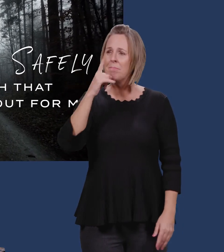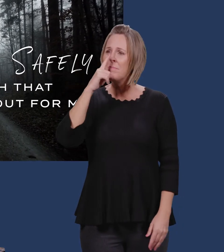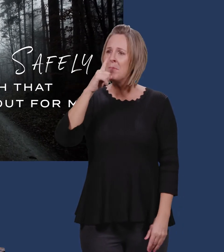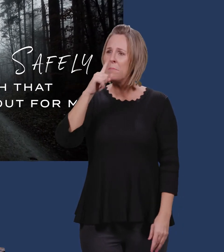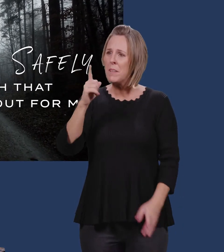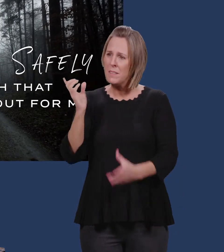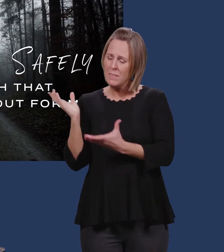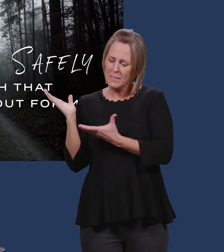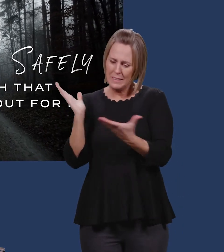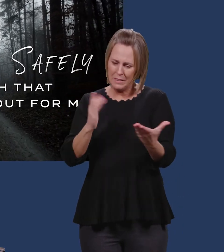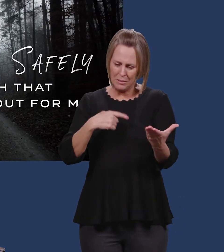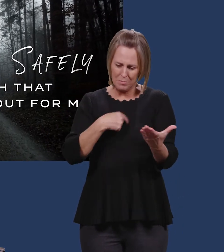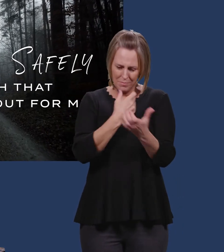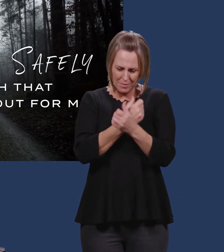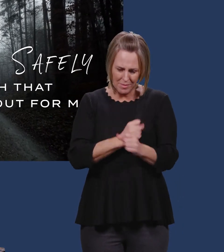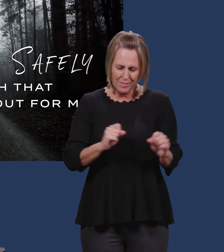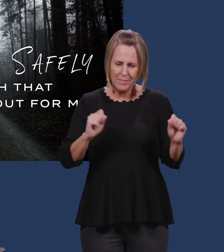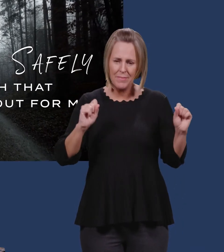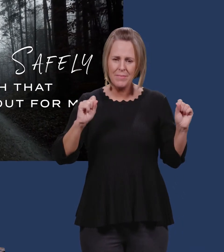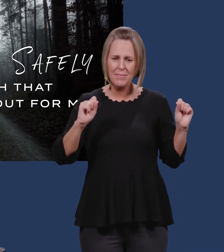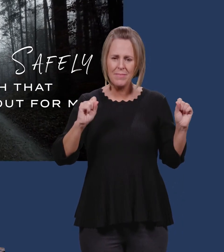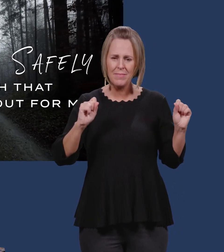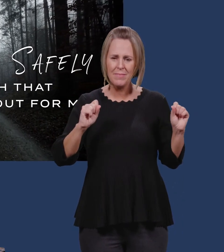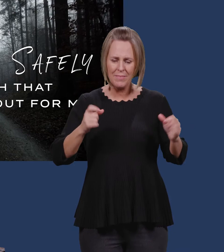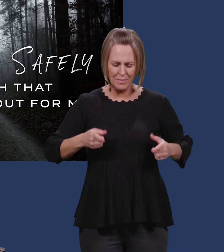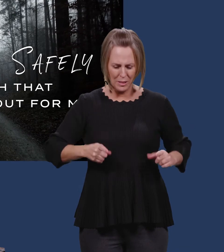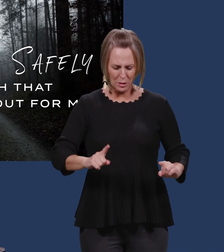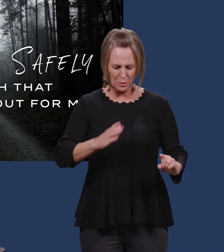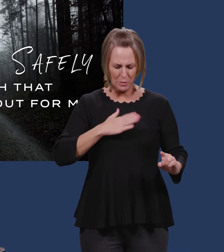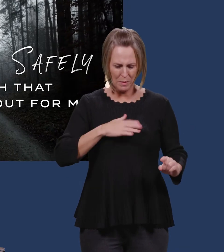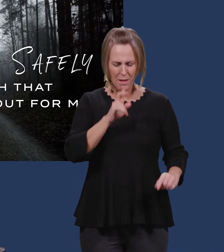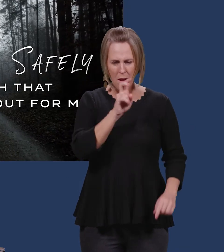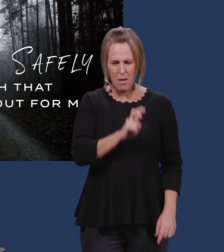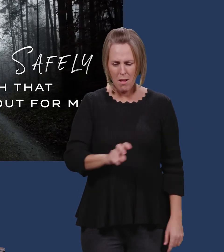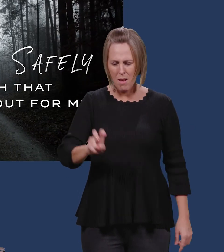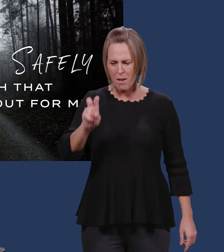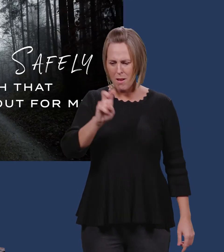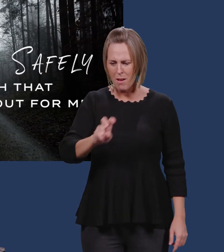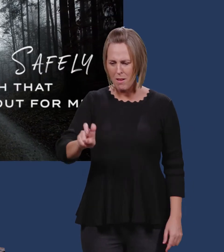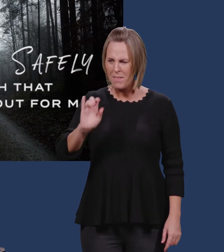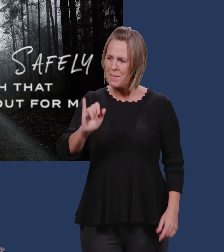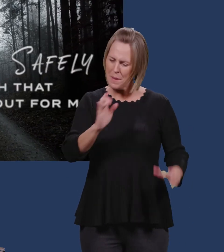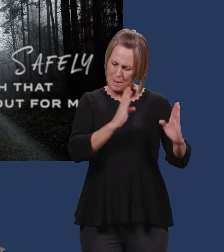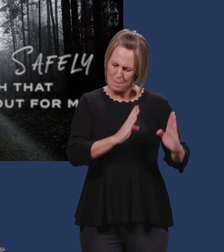Carry me safely on the path that you have laid out for me.